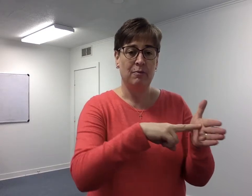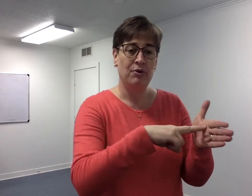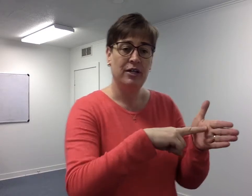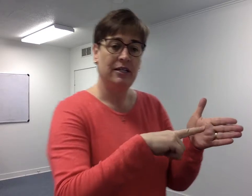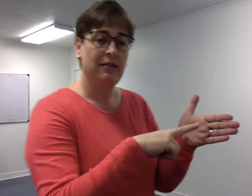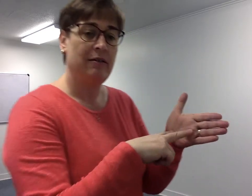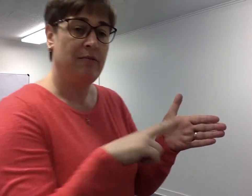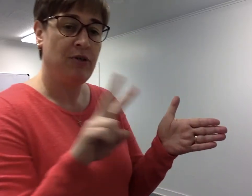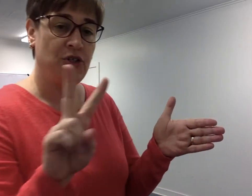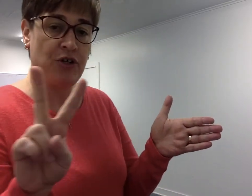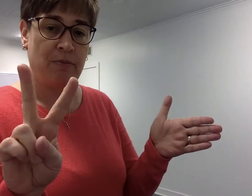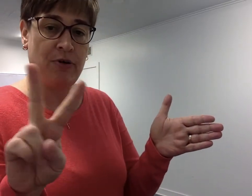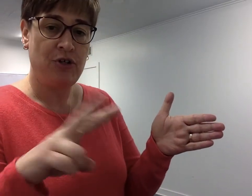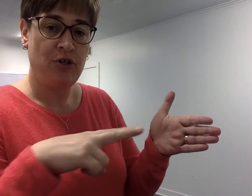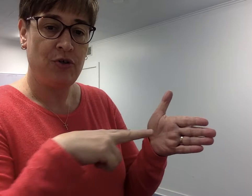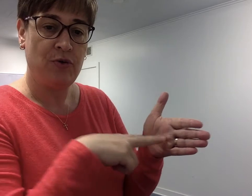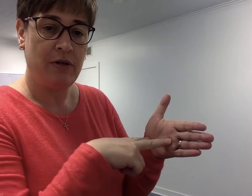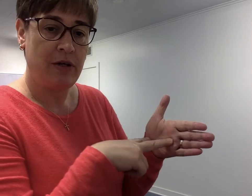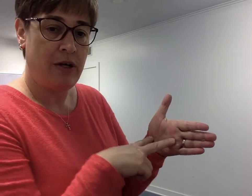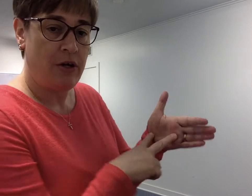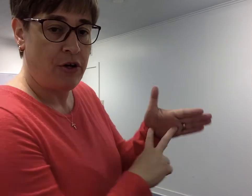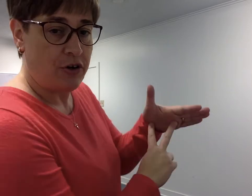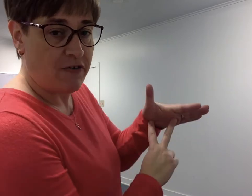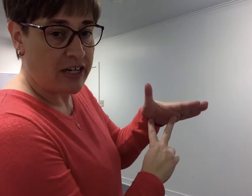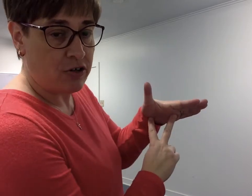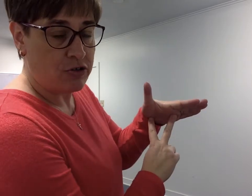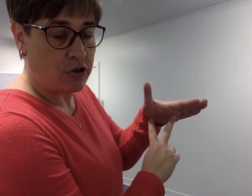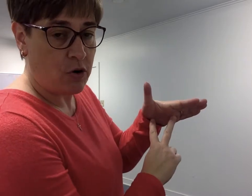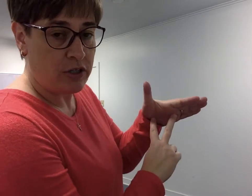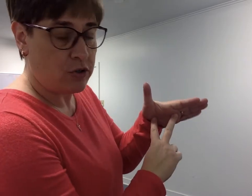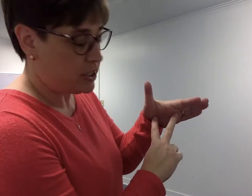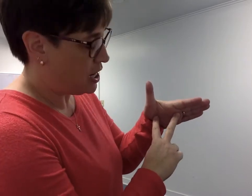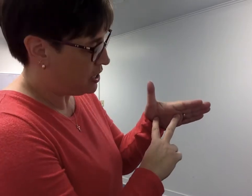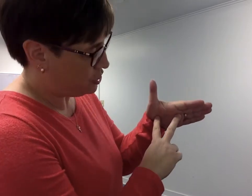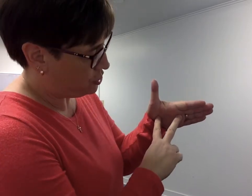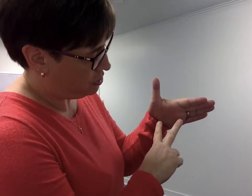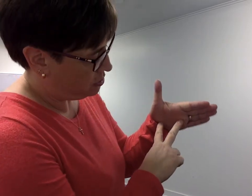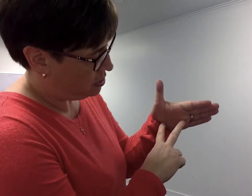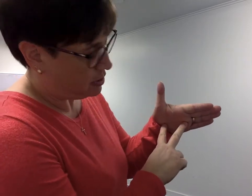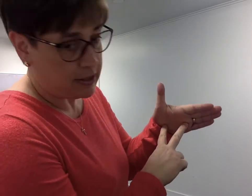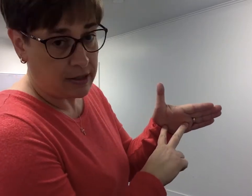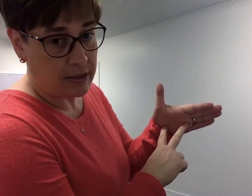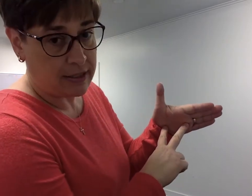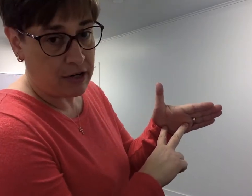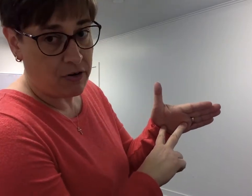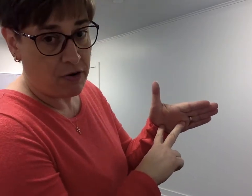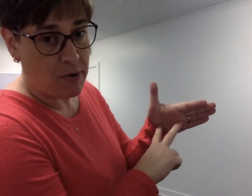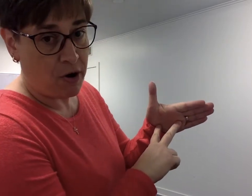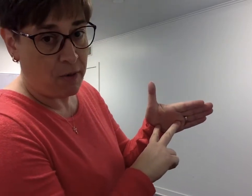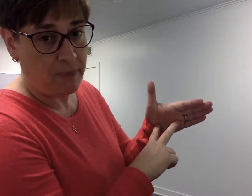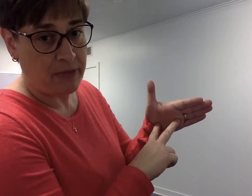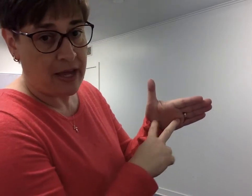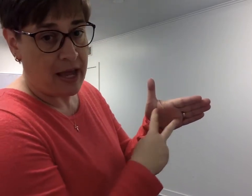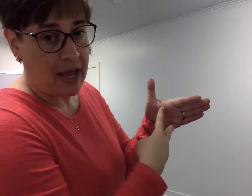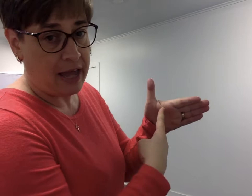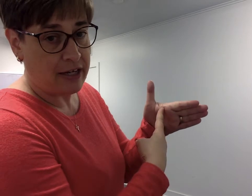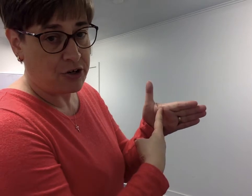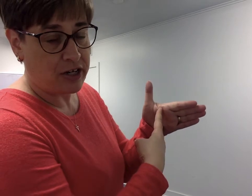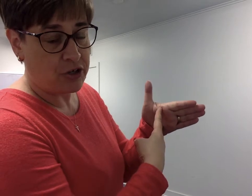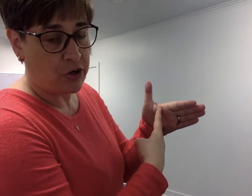to put your number 2, your fingers are going to touch the center of your palm, and then you're going to turn